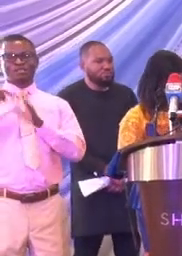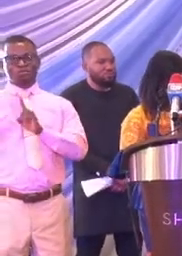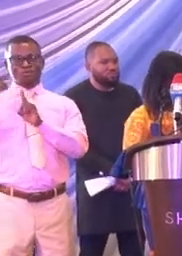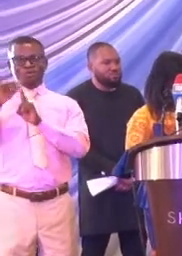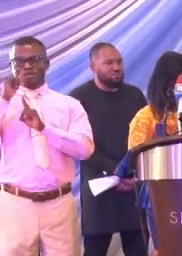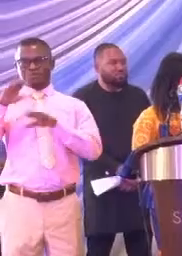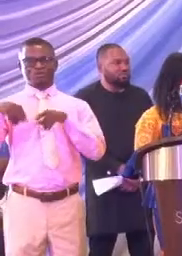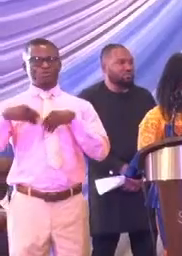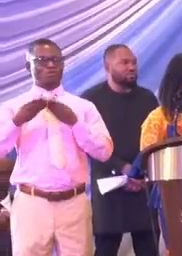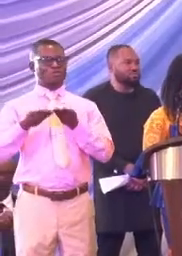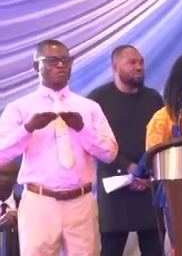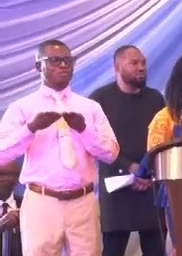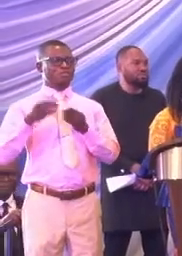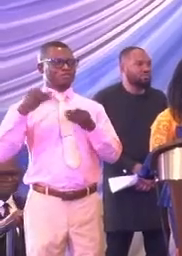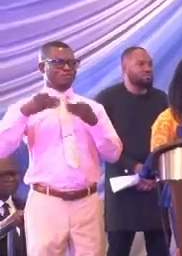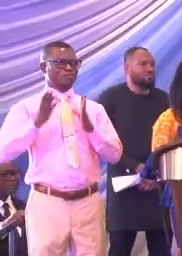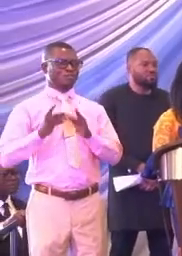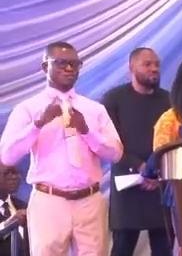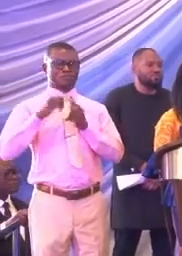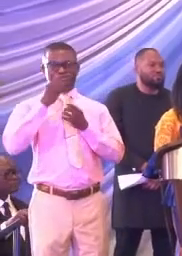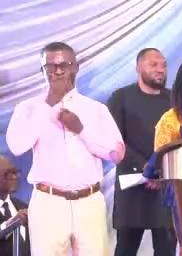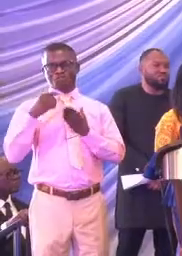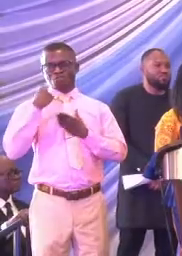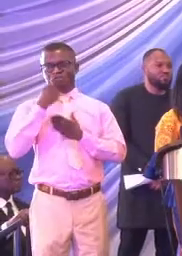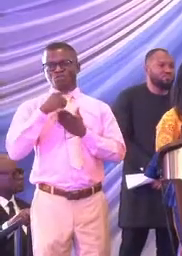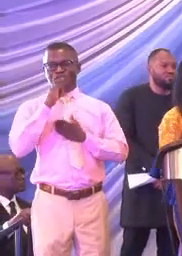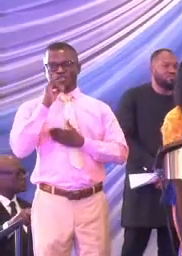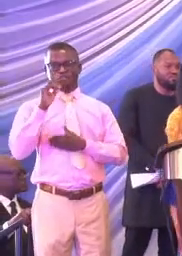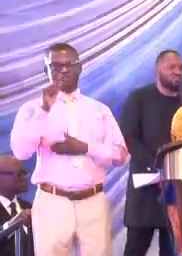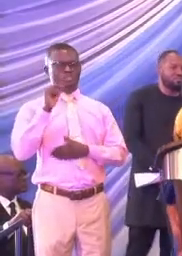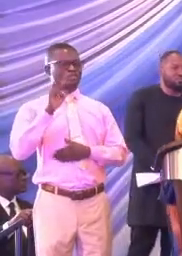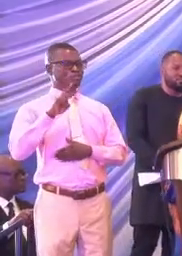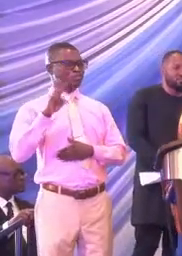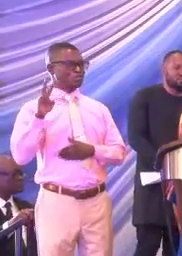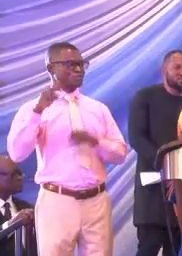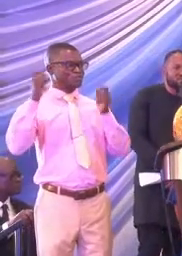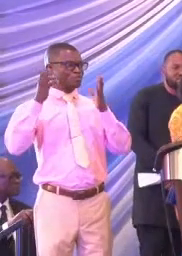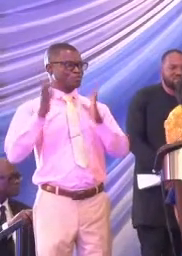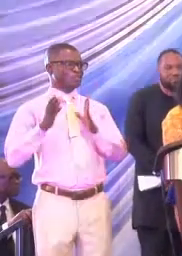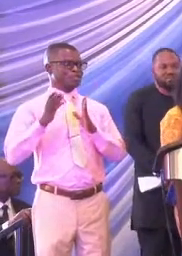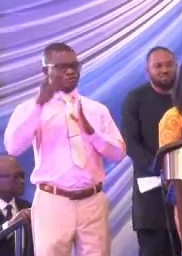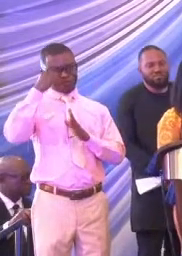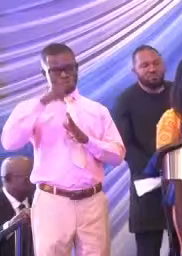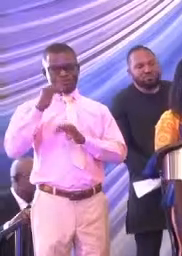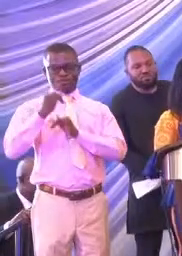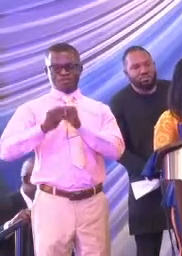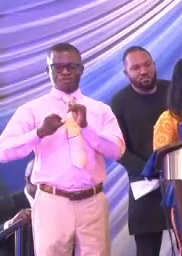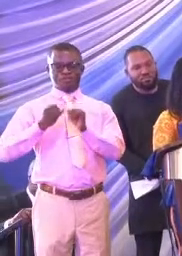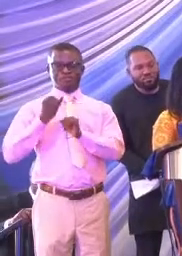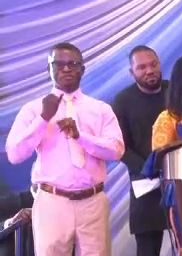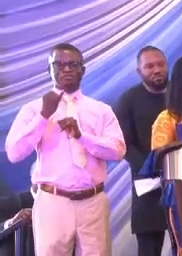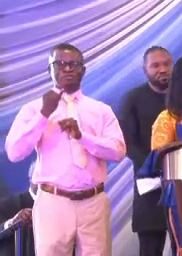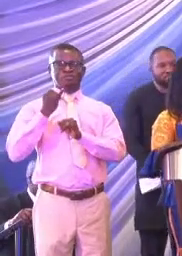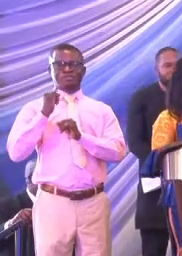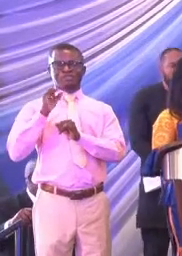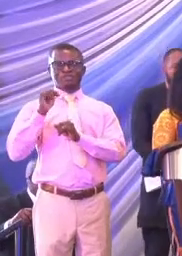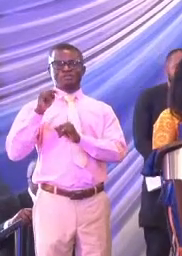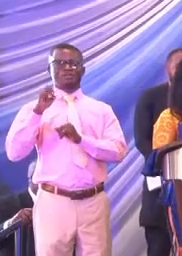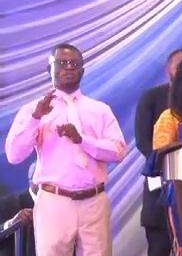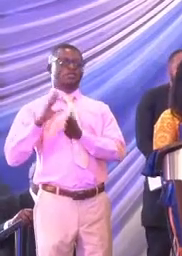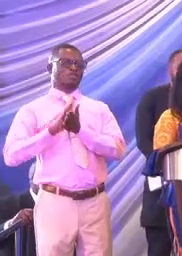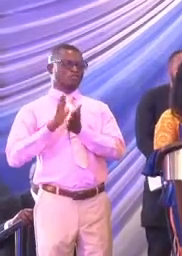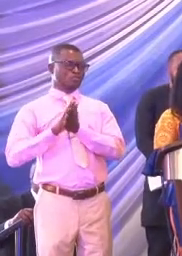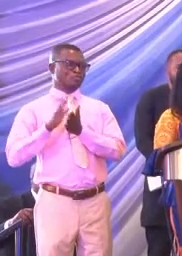to hand it over to the judges to tell us who the 2022 winner for the inter-school debate